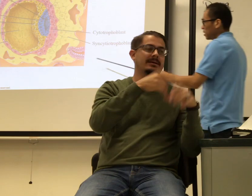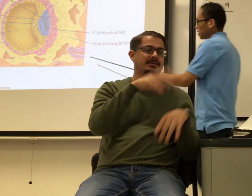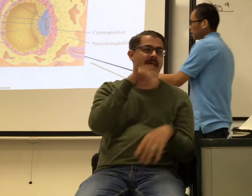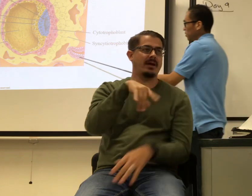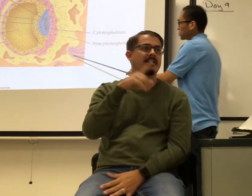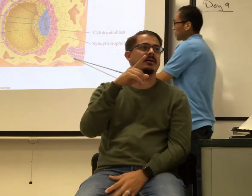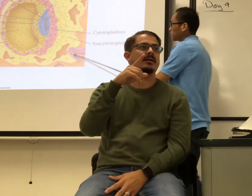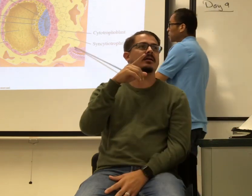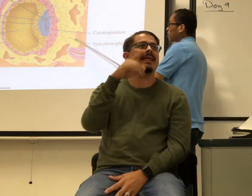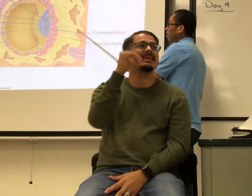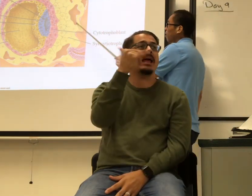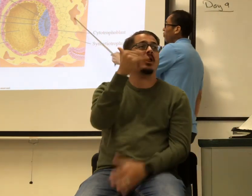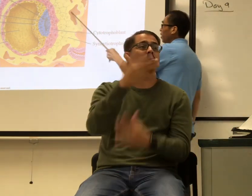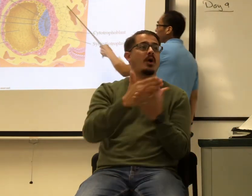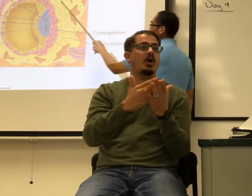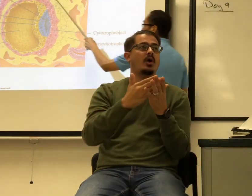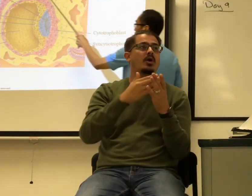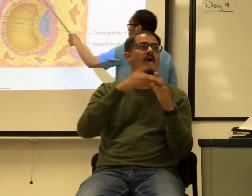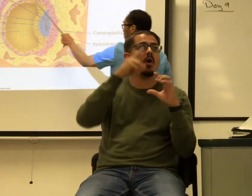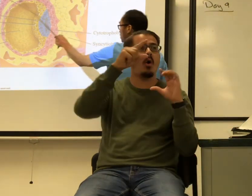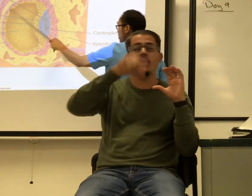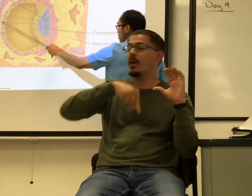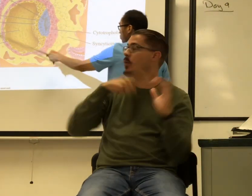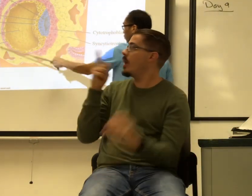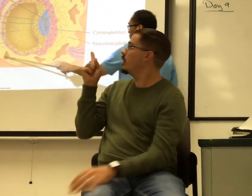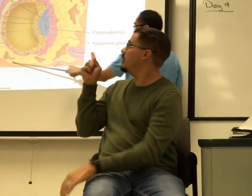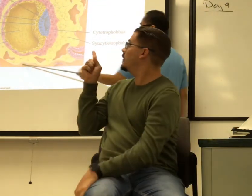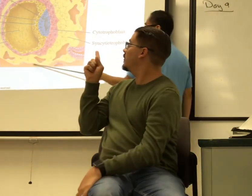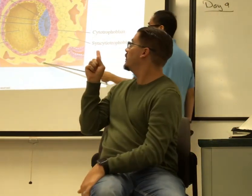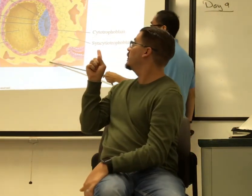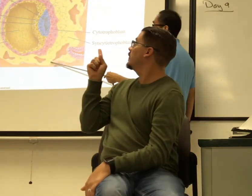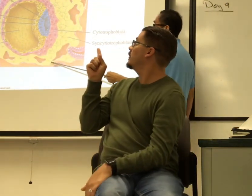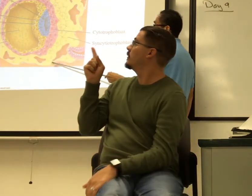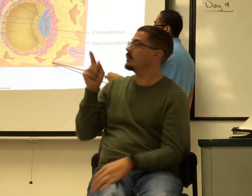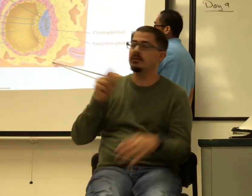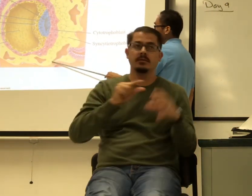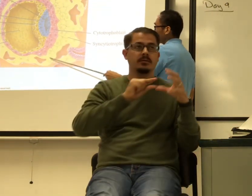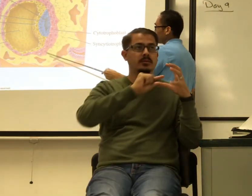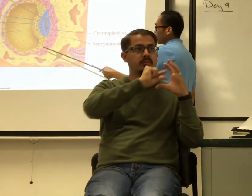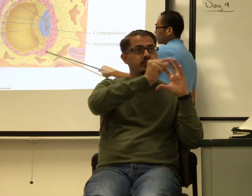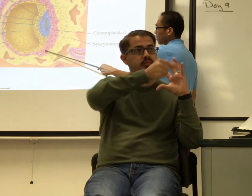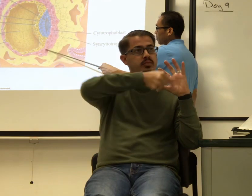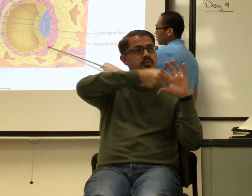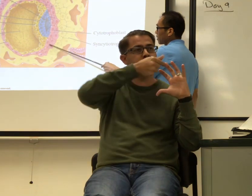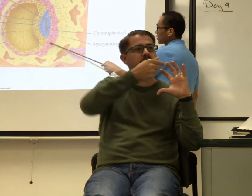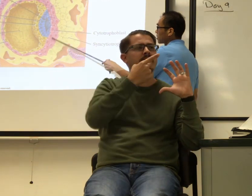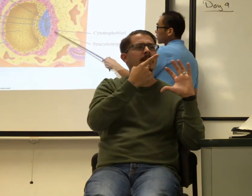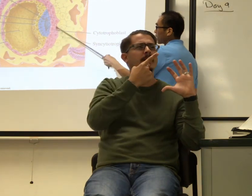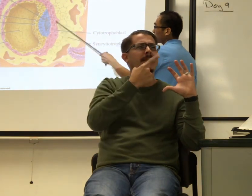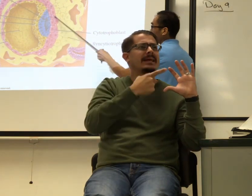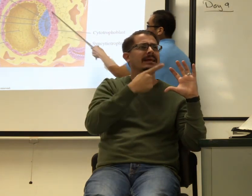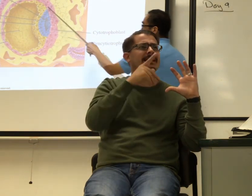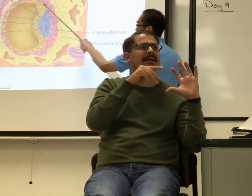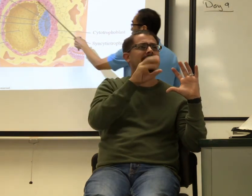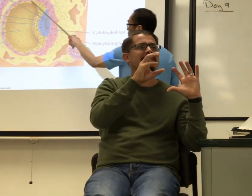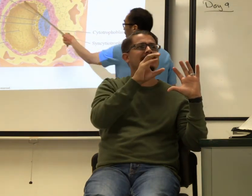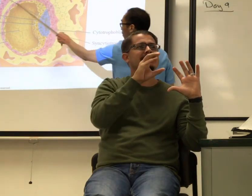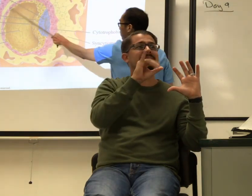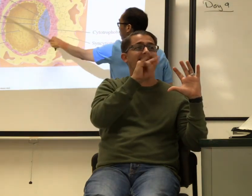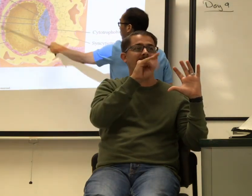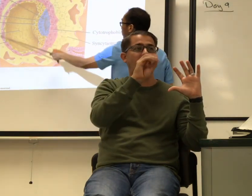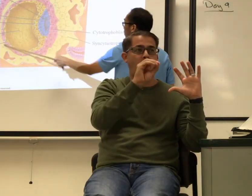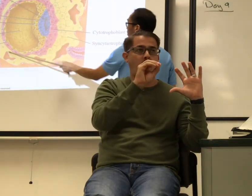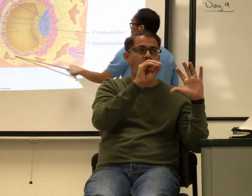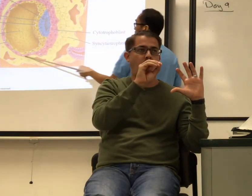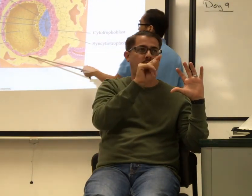yellowish illustration, they go all the way around there, the syncytium trophoblast. What's the pink layer? Yeah, that's the cytotrophoblast going